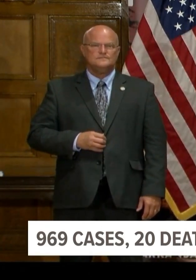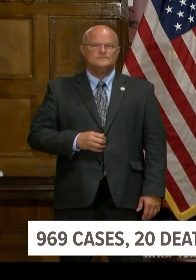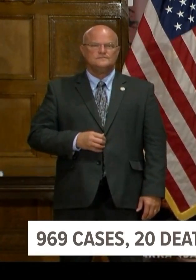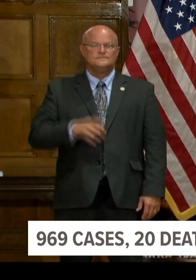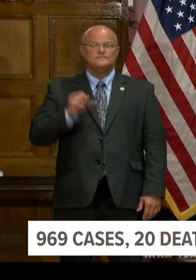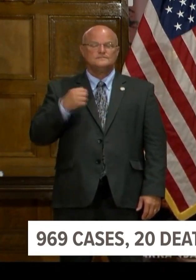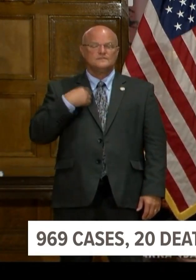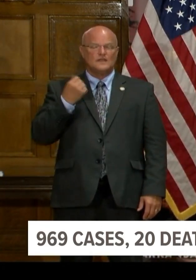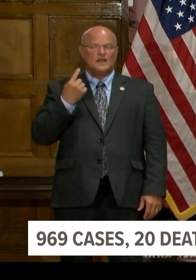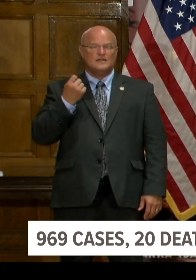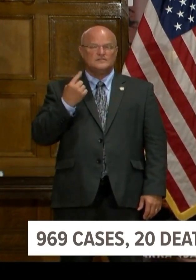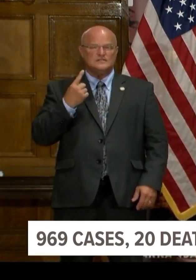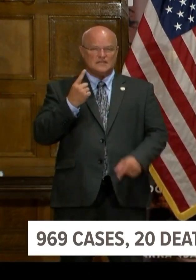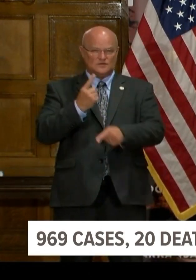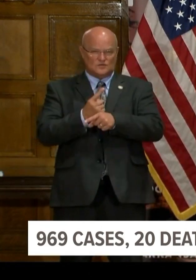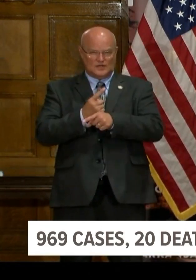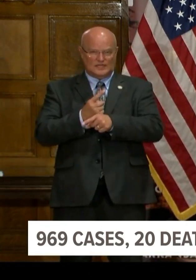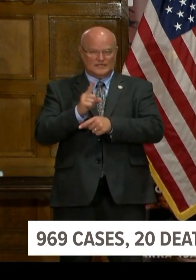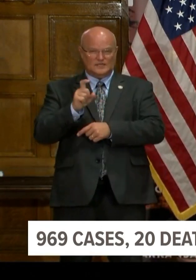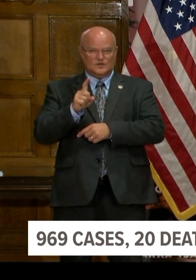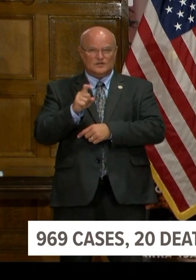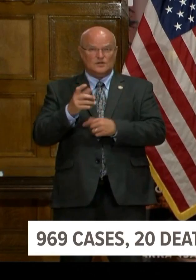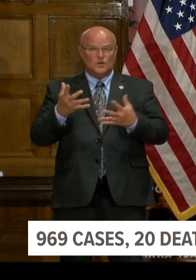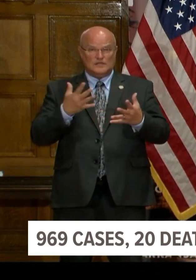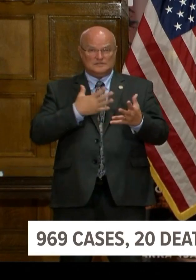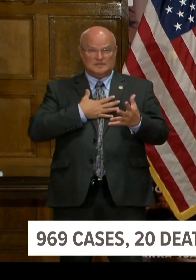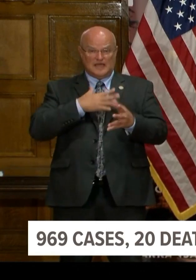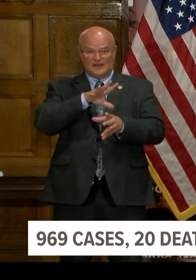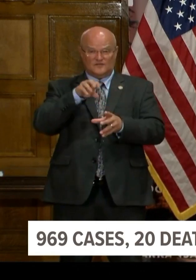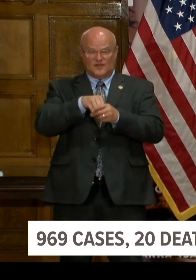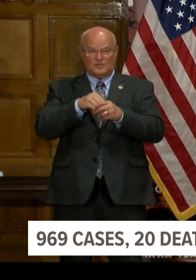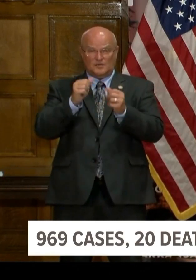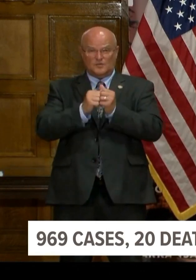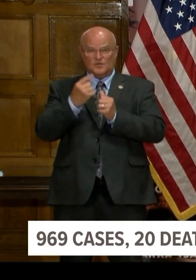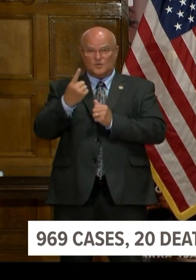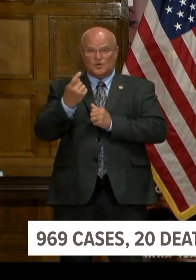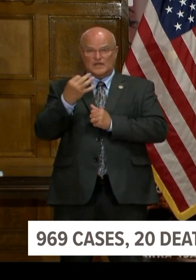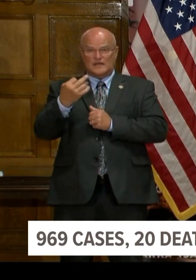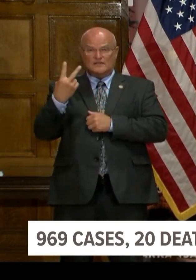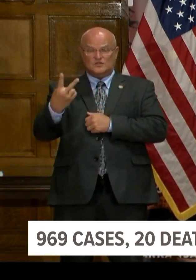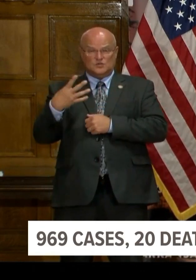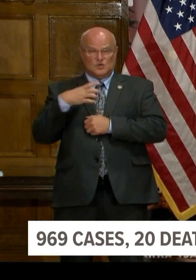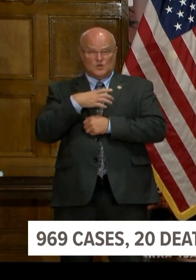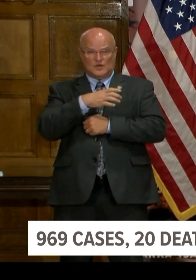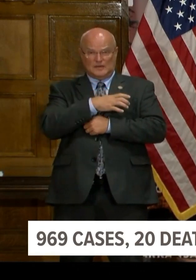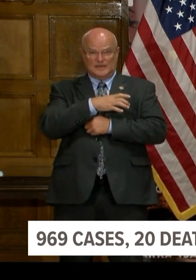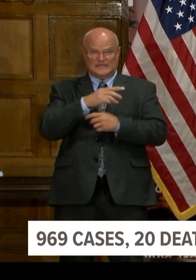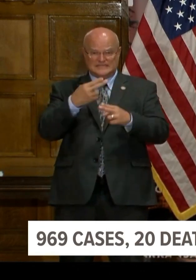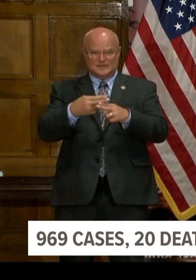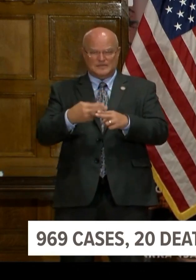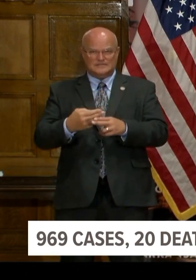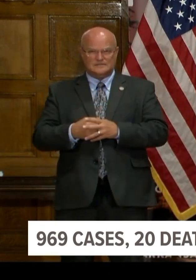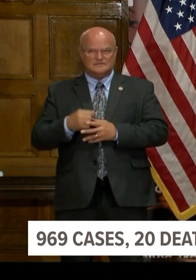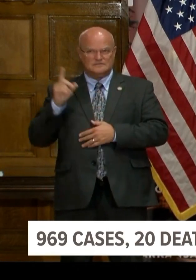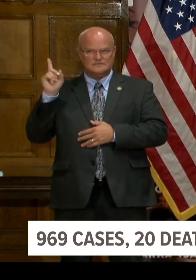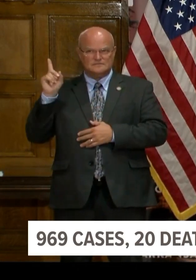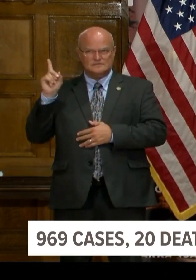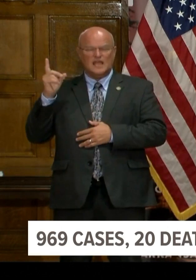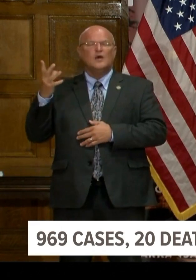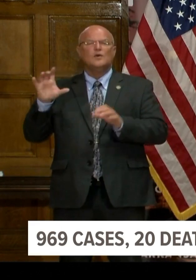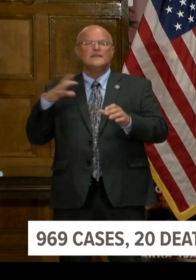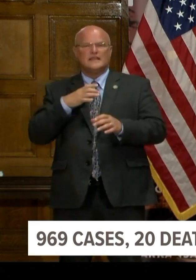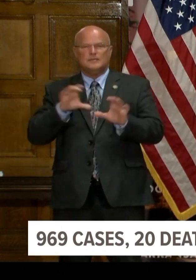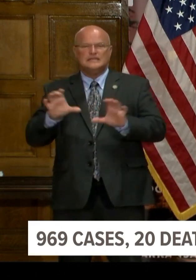So if I understand the question correctly, it is, what is my involvement with one of the two committees that I mentioned? And what the committee